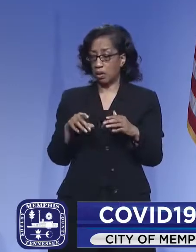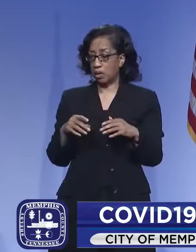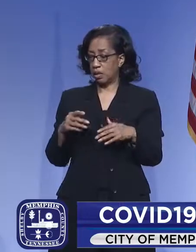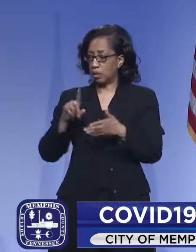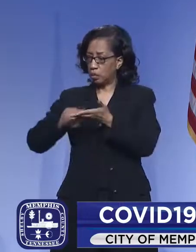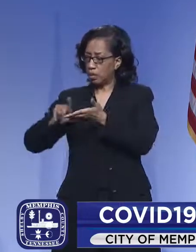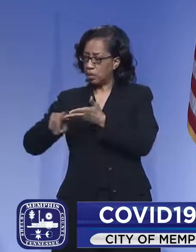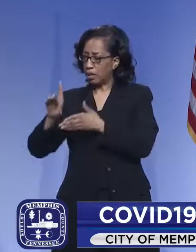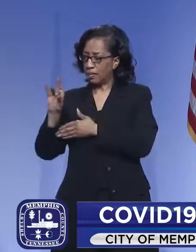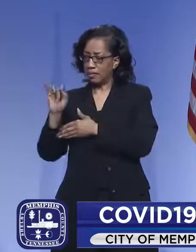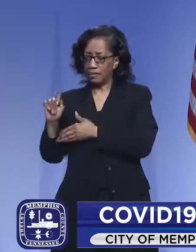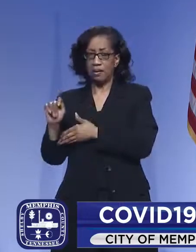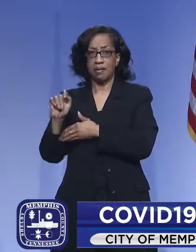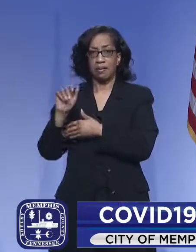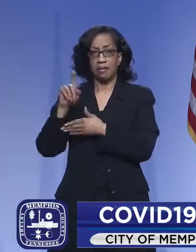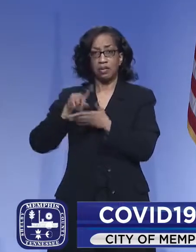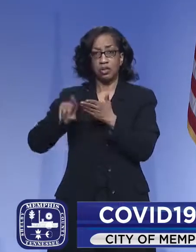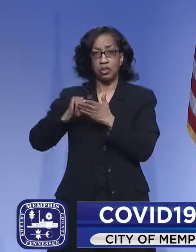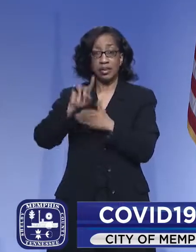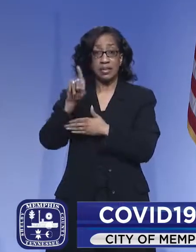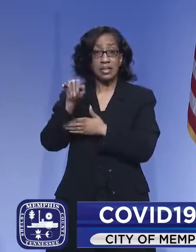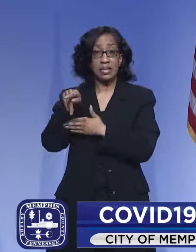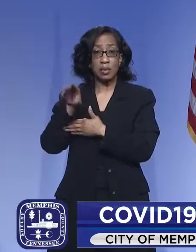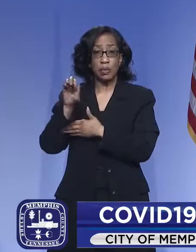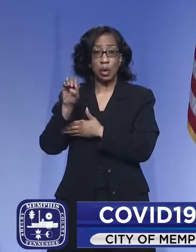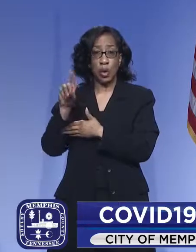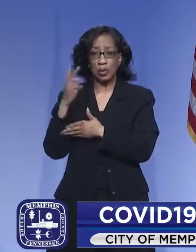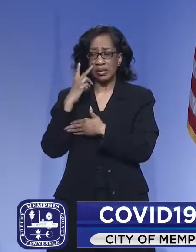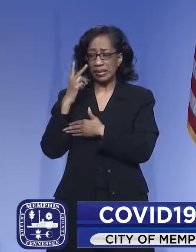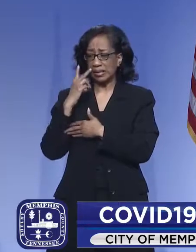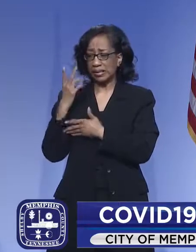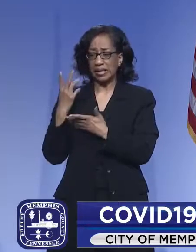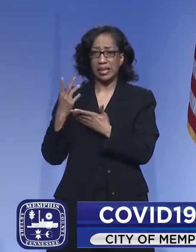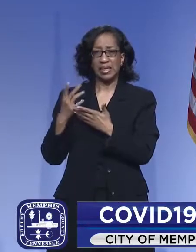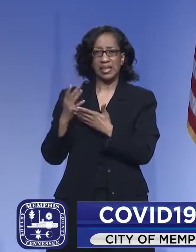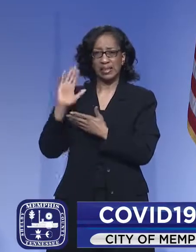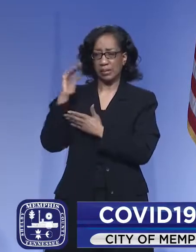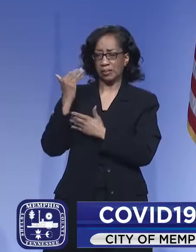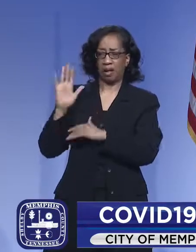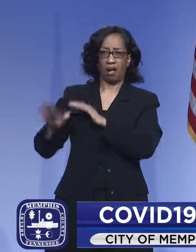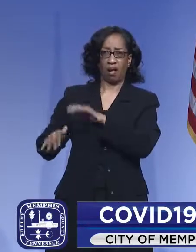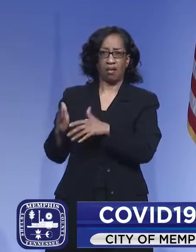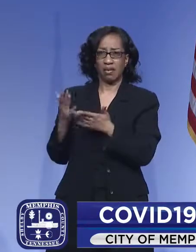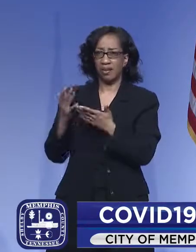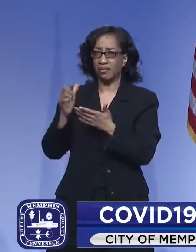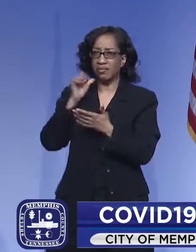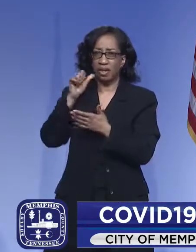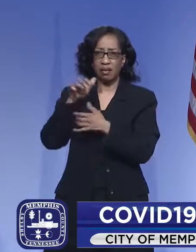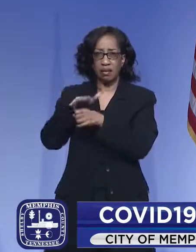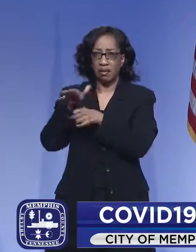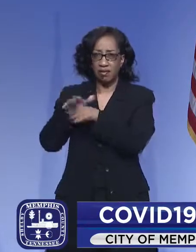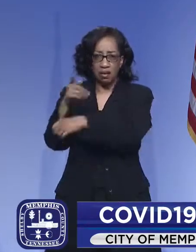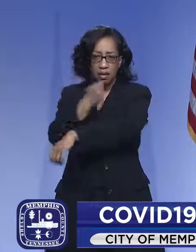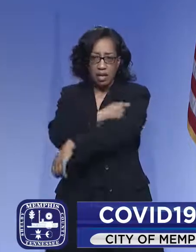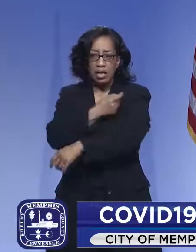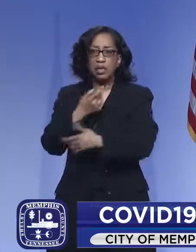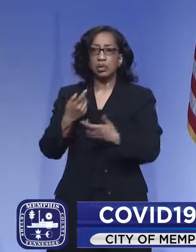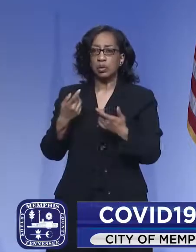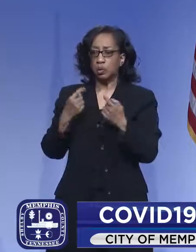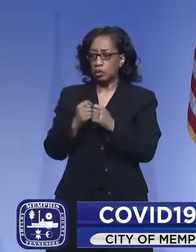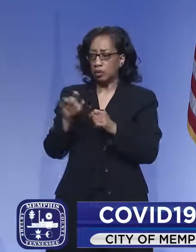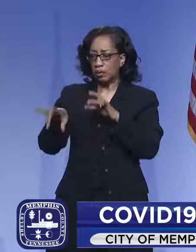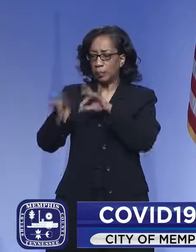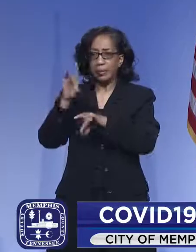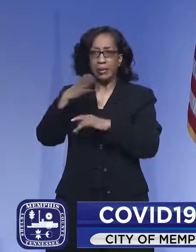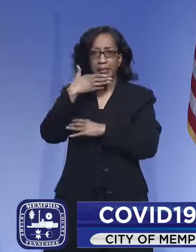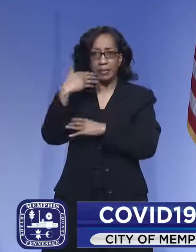zip code where we need to have the presence. And so far that has worked pretty well. You've heard me talk about some of the data. When